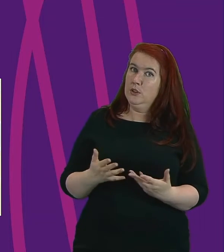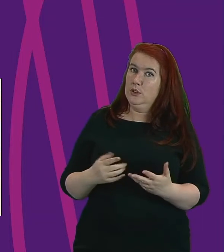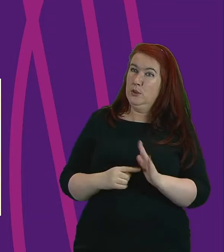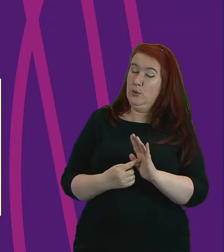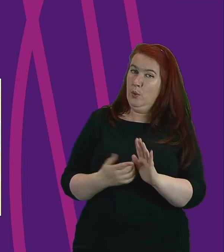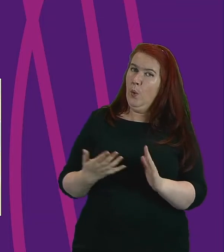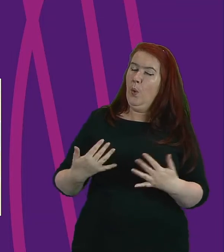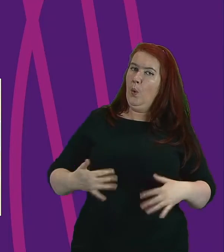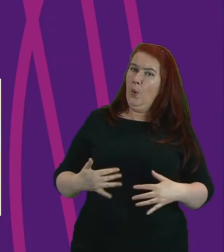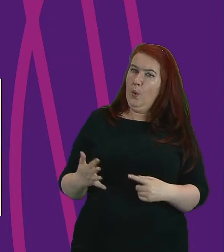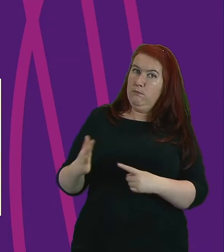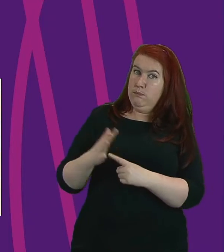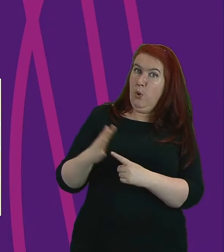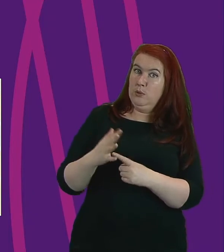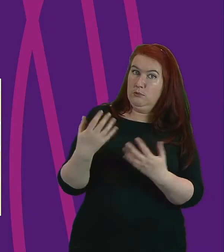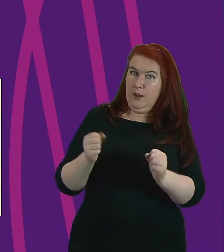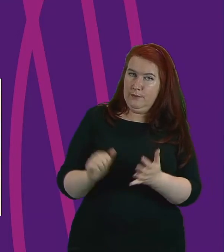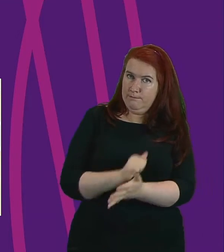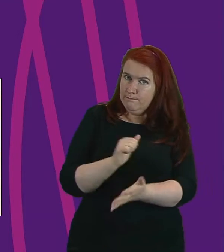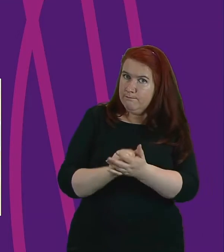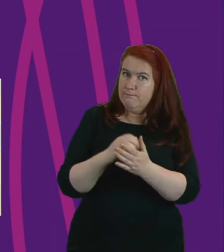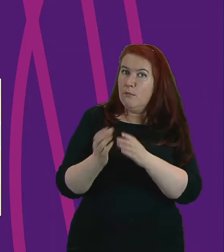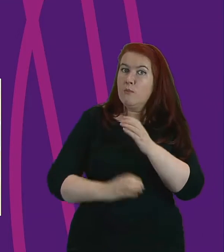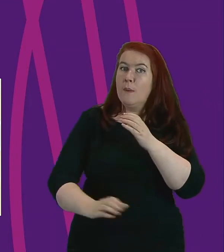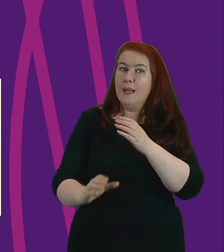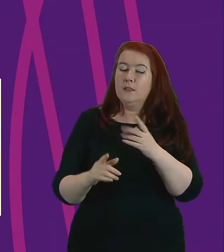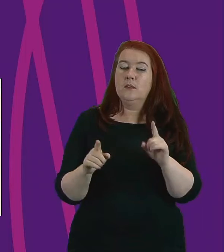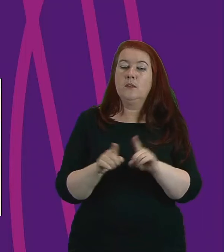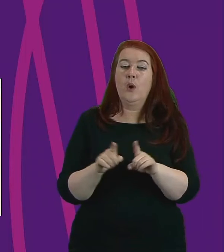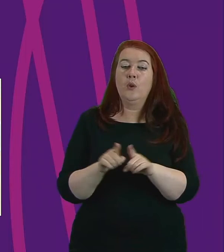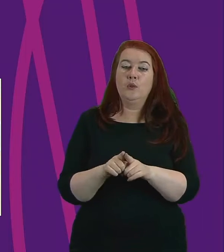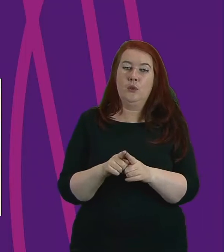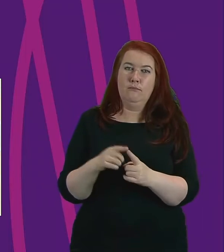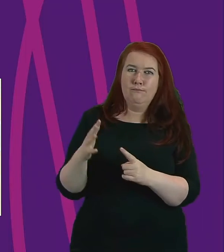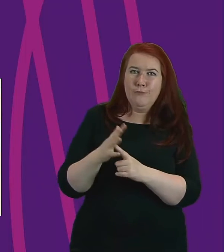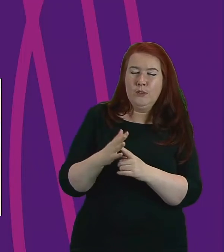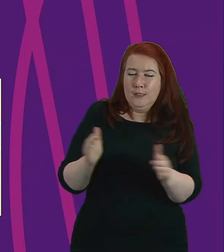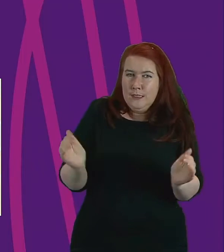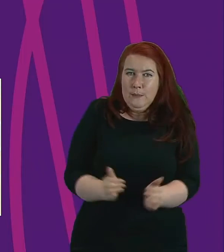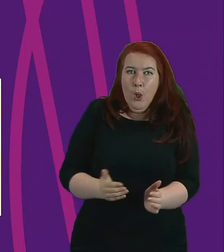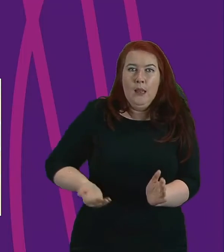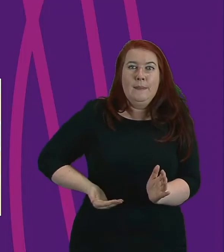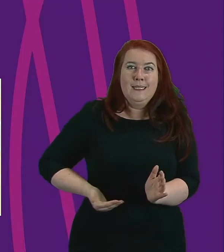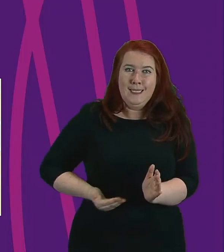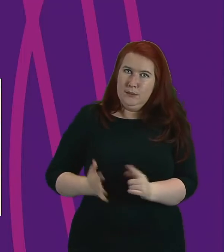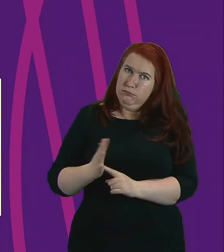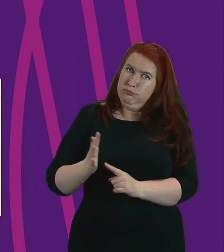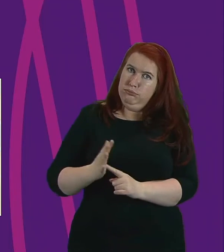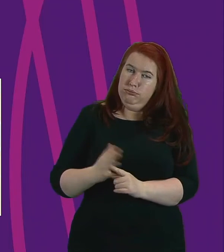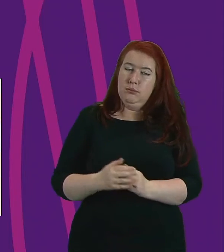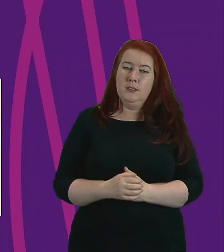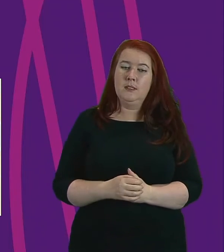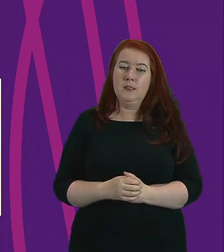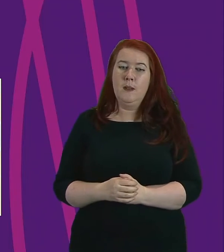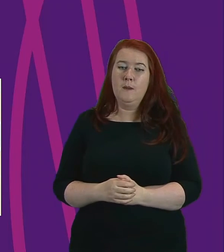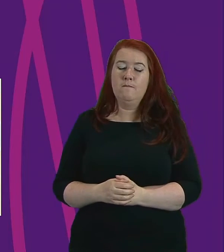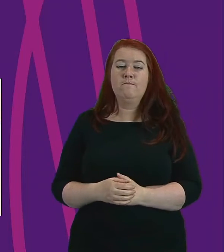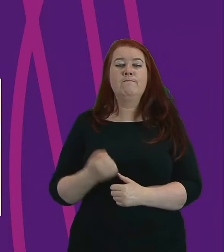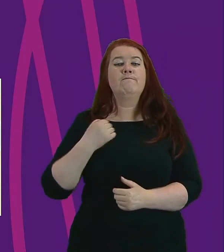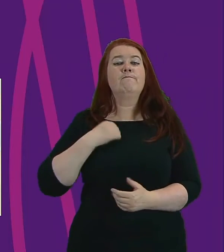reconsideration of how important that is. And Stuart Stevenson on the importance of micro and small businesses. So, Deputy Presiding Officer, in